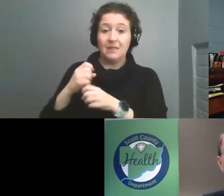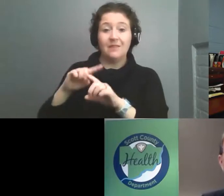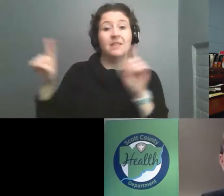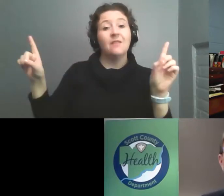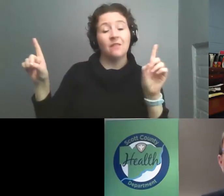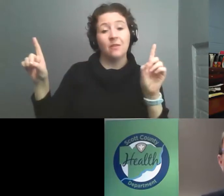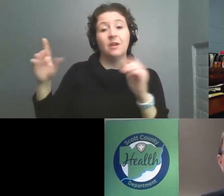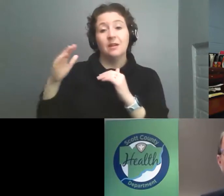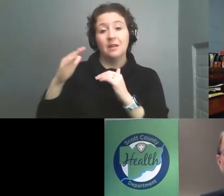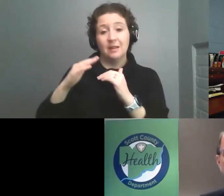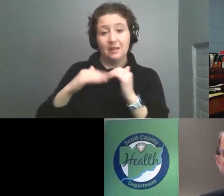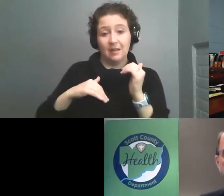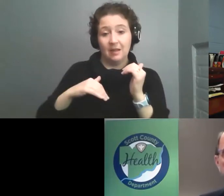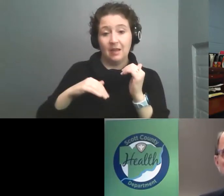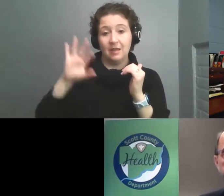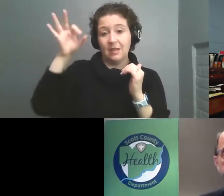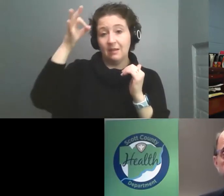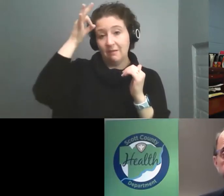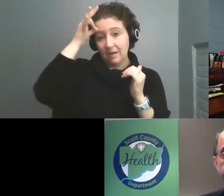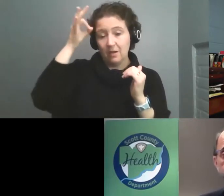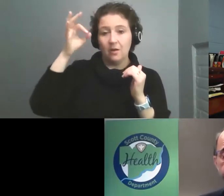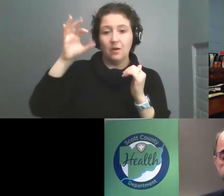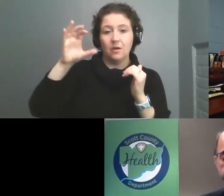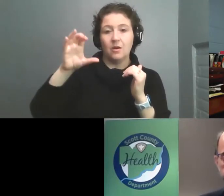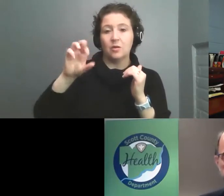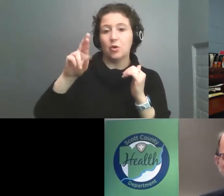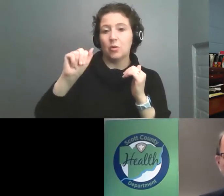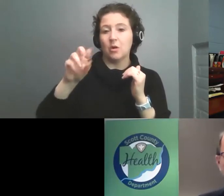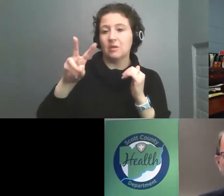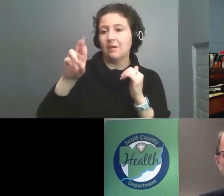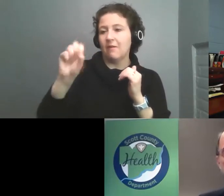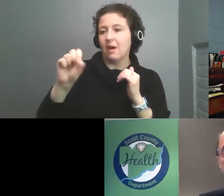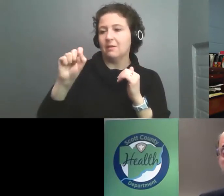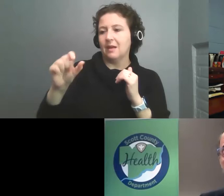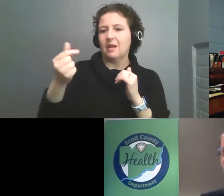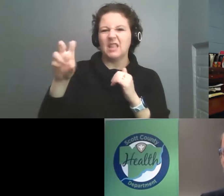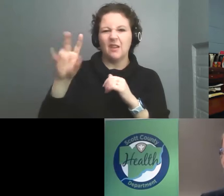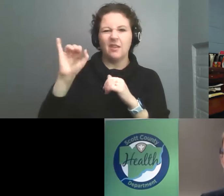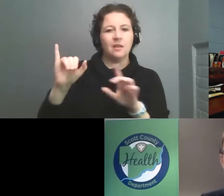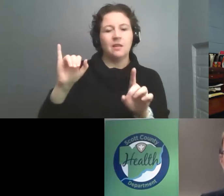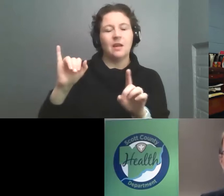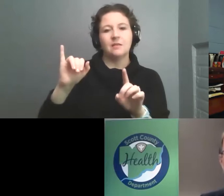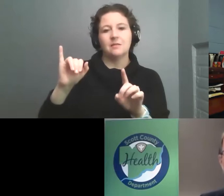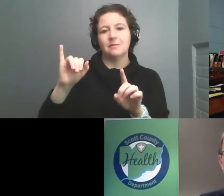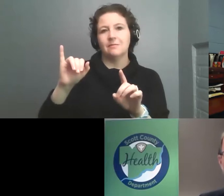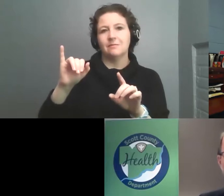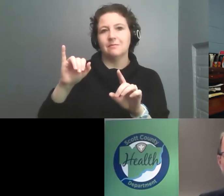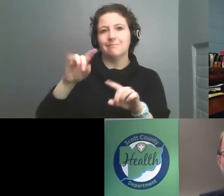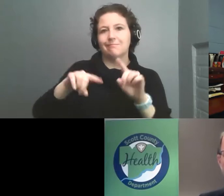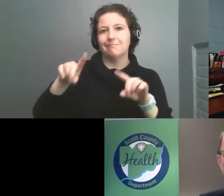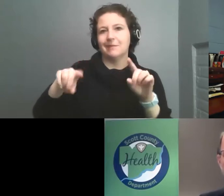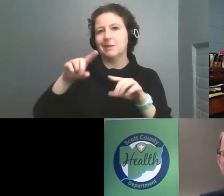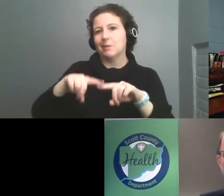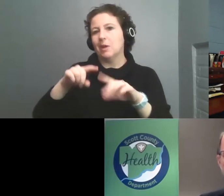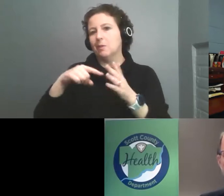from that on coronavirus.iowa.gov. That's updated in real time. And it depends on what time of day you look at it.